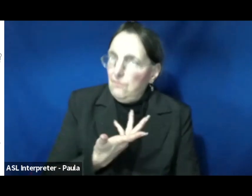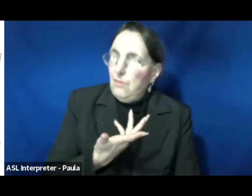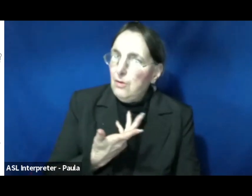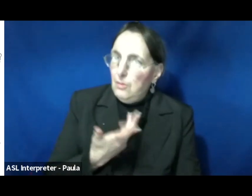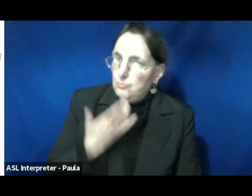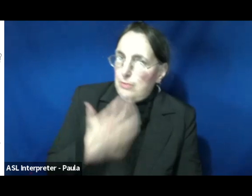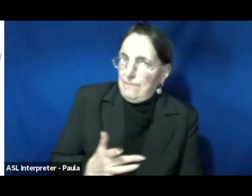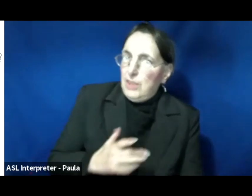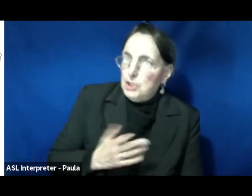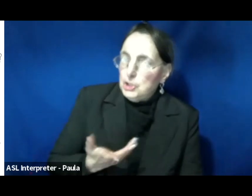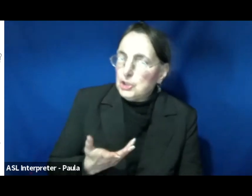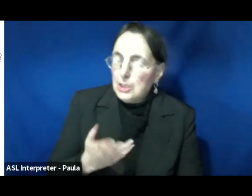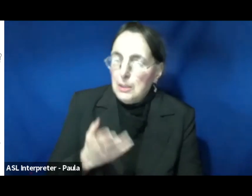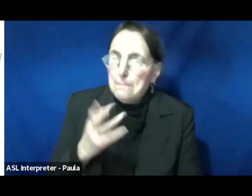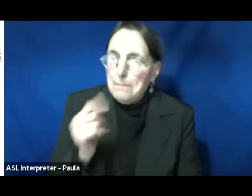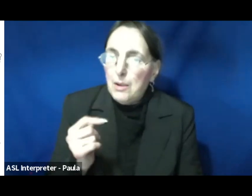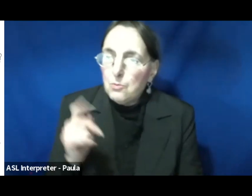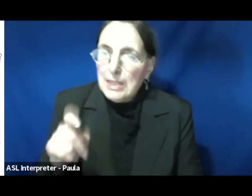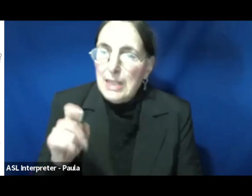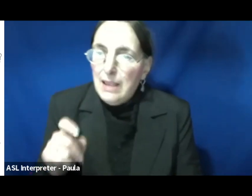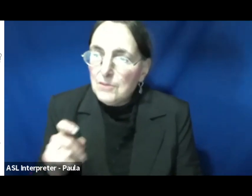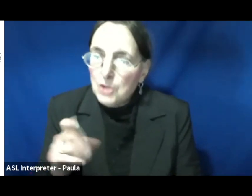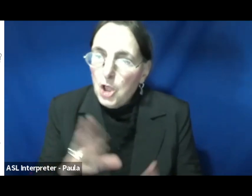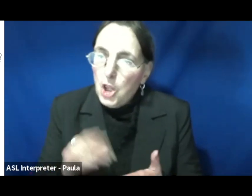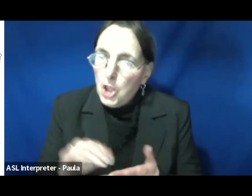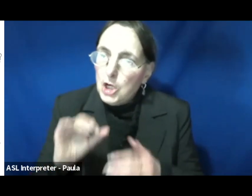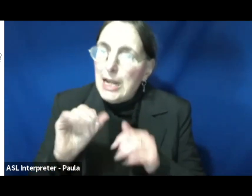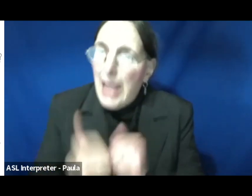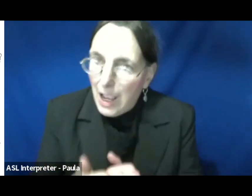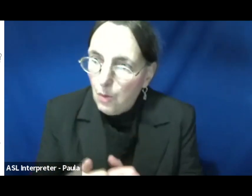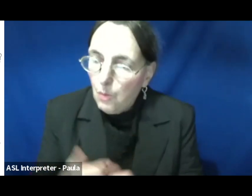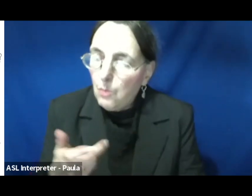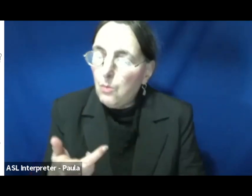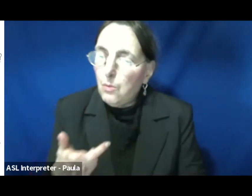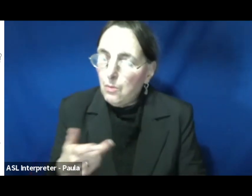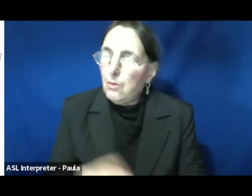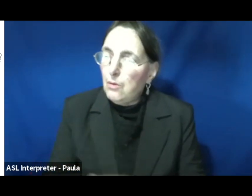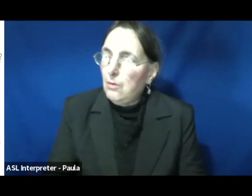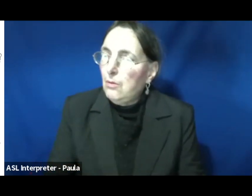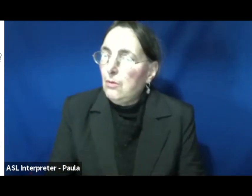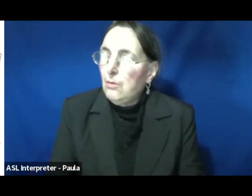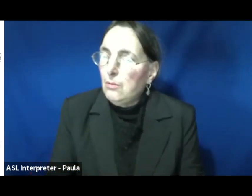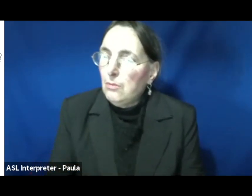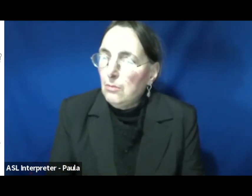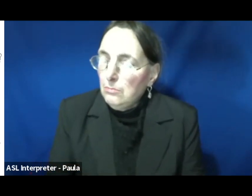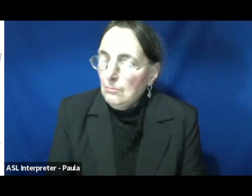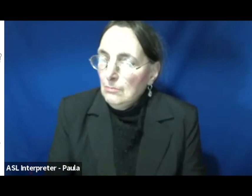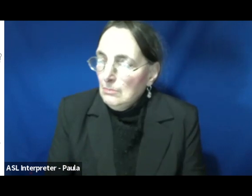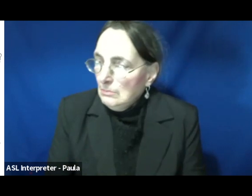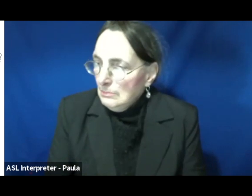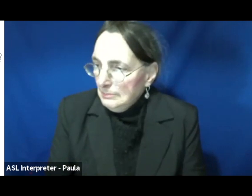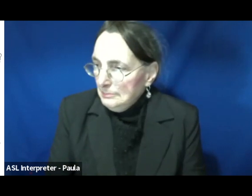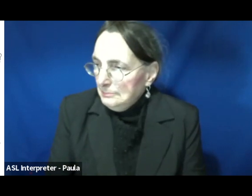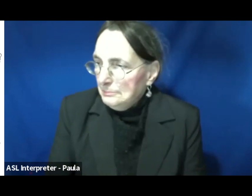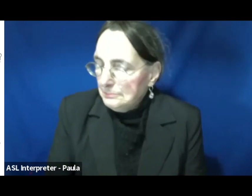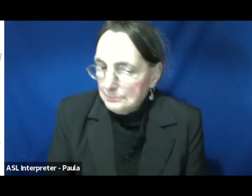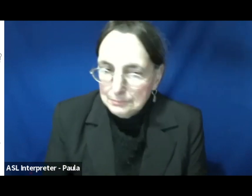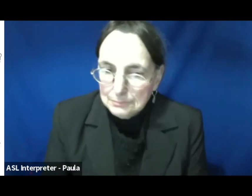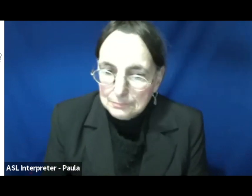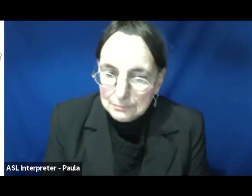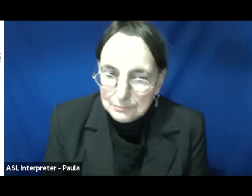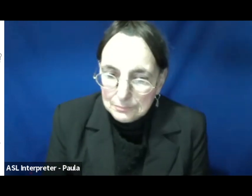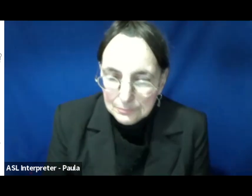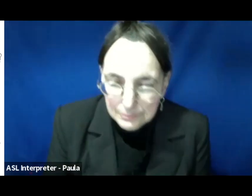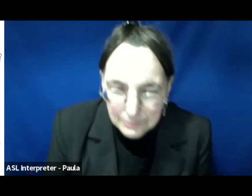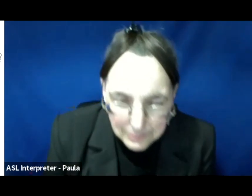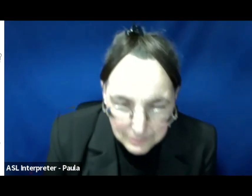have privilege of tenure. I can go to a meeting, I can say what I want to say, right? They can't do anything to me. They're not going to fire me, right?